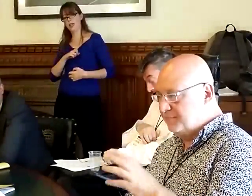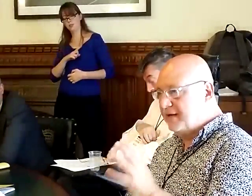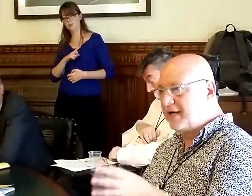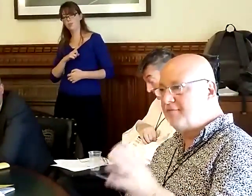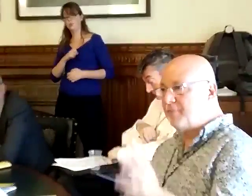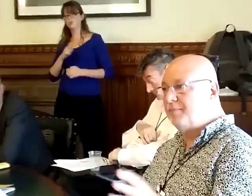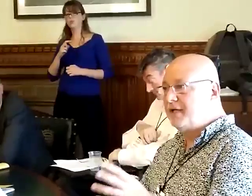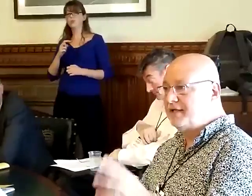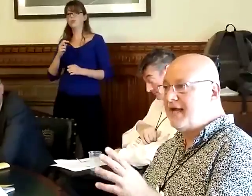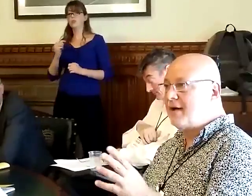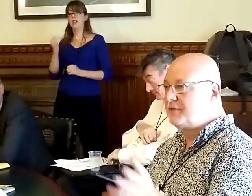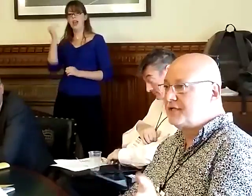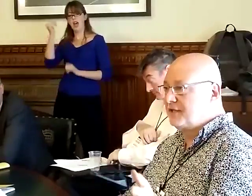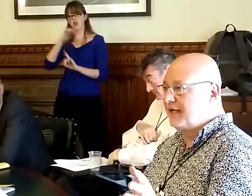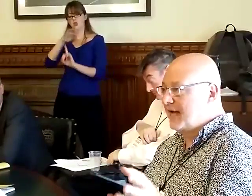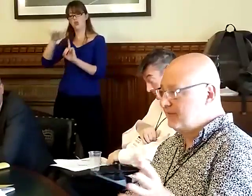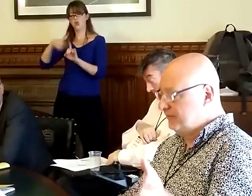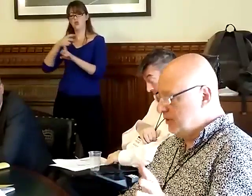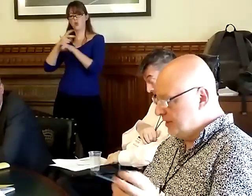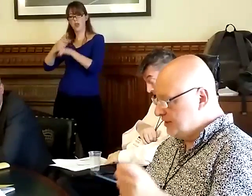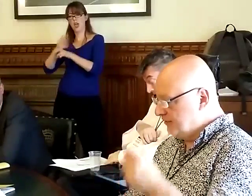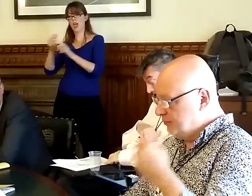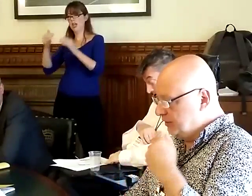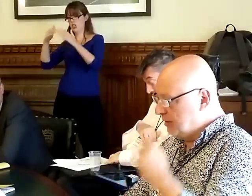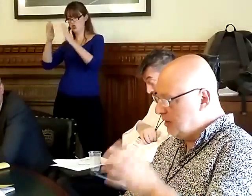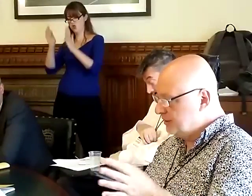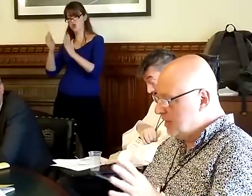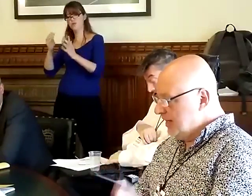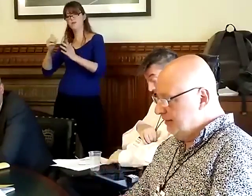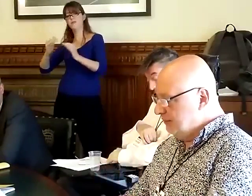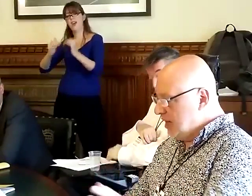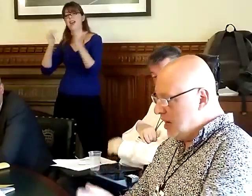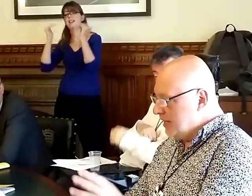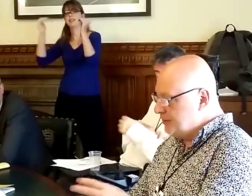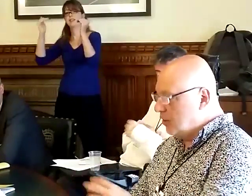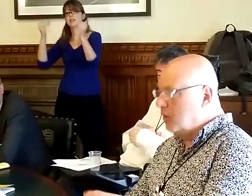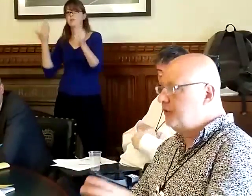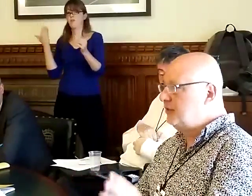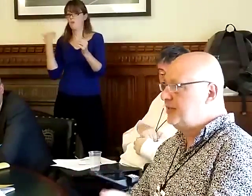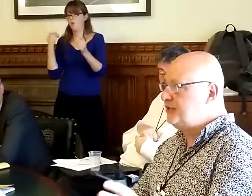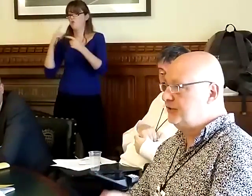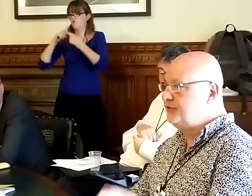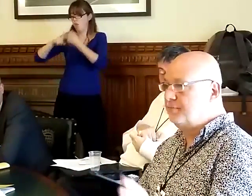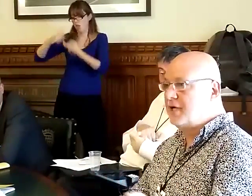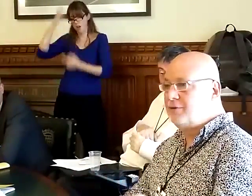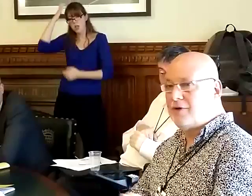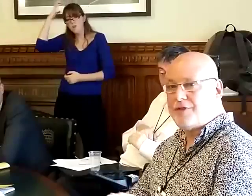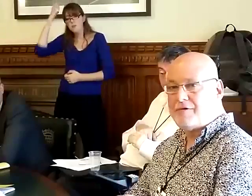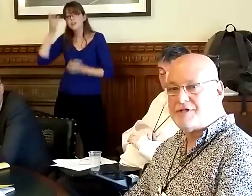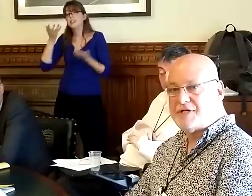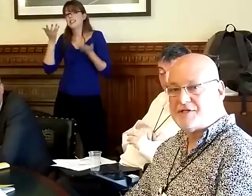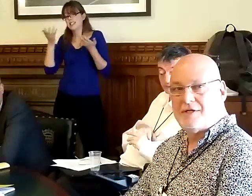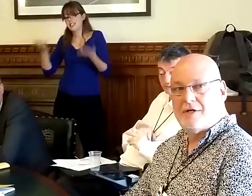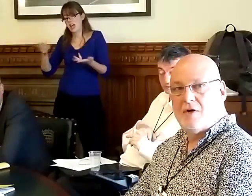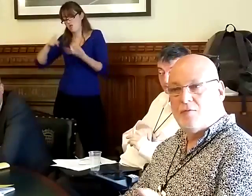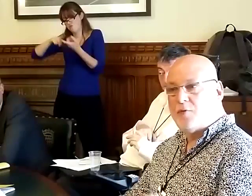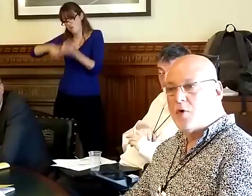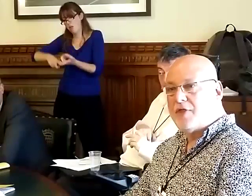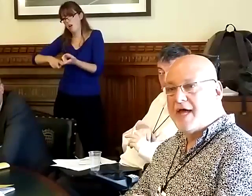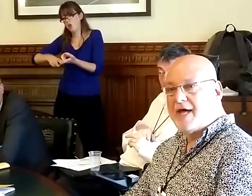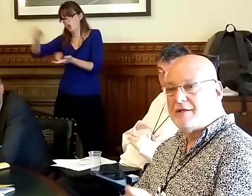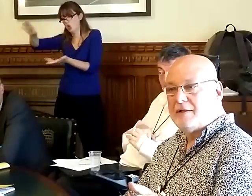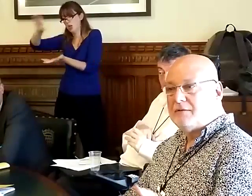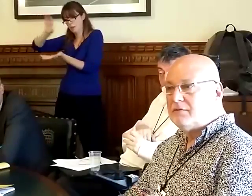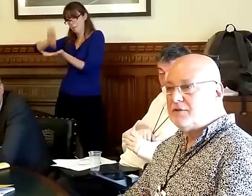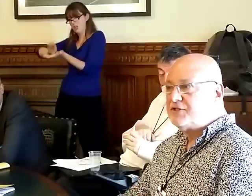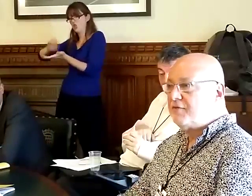it used to be funded by our government, but now doesn't get very much government grant. It relies on commissions from local authorities